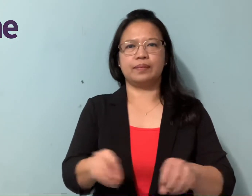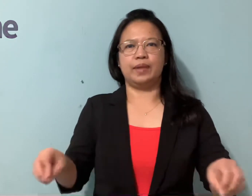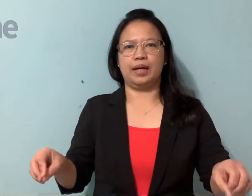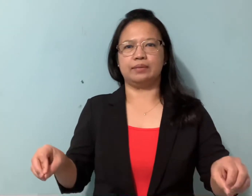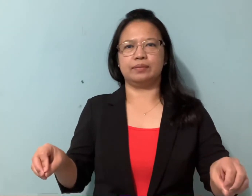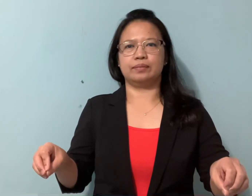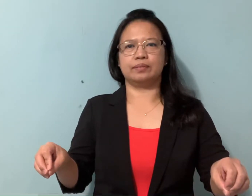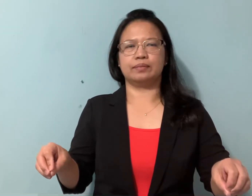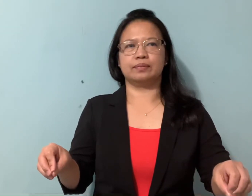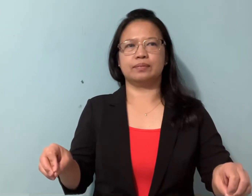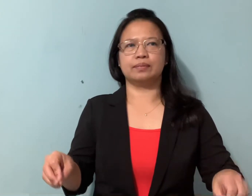none.